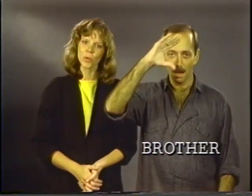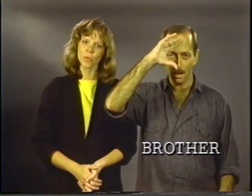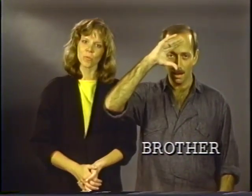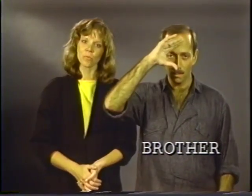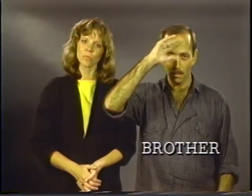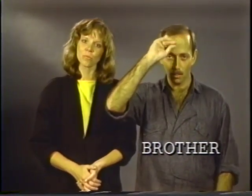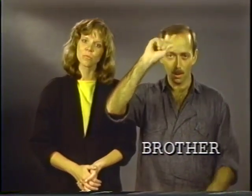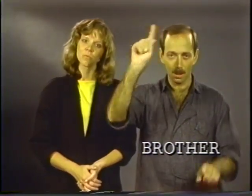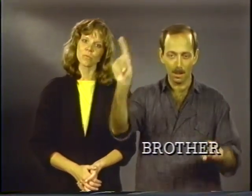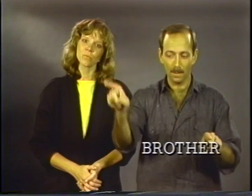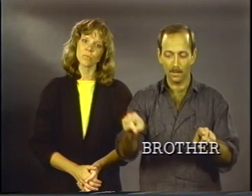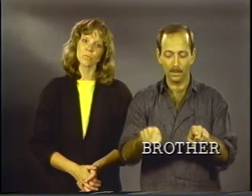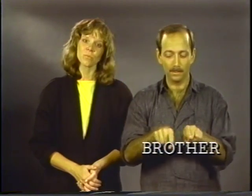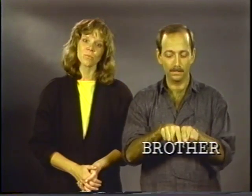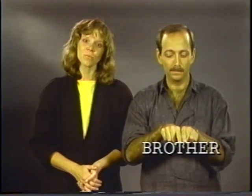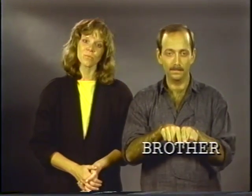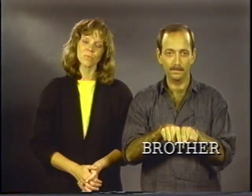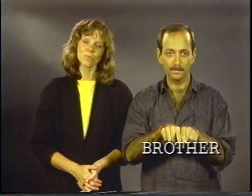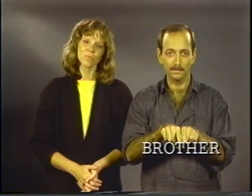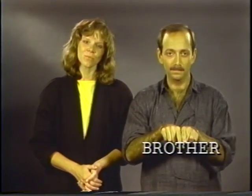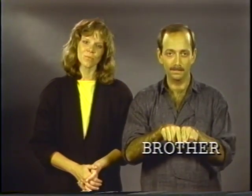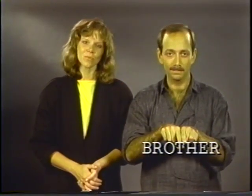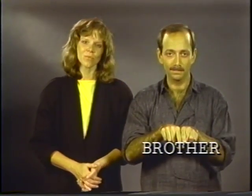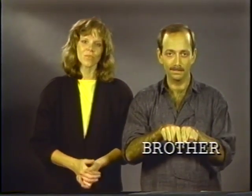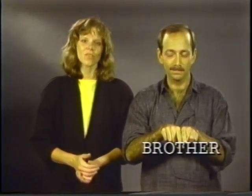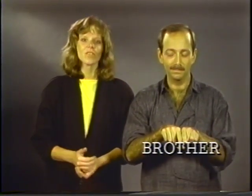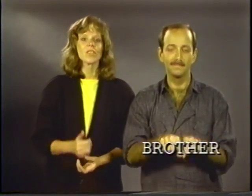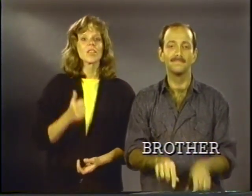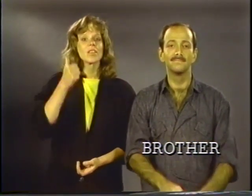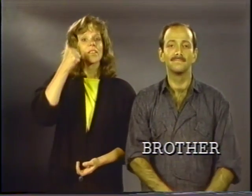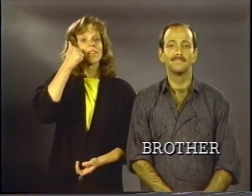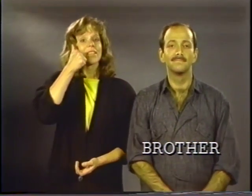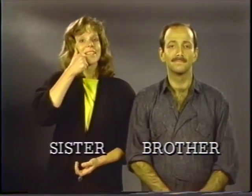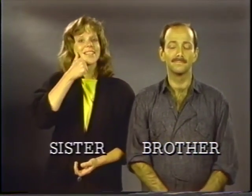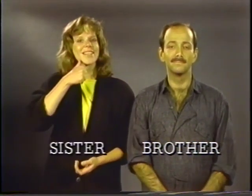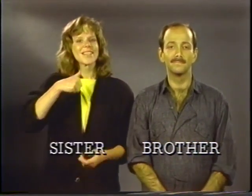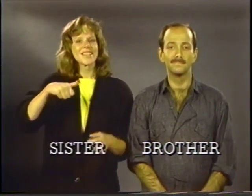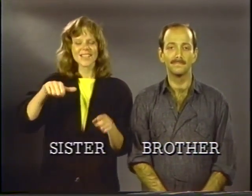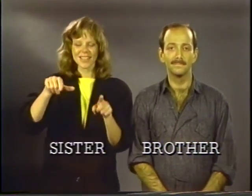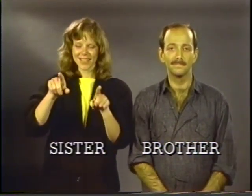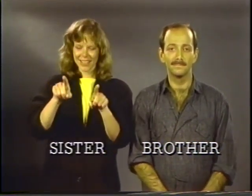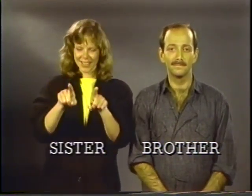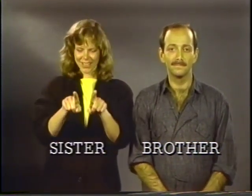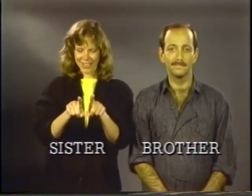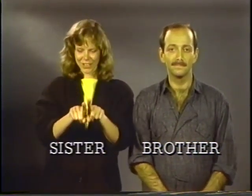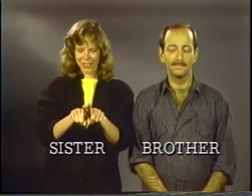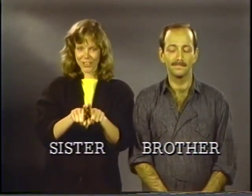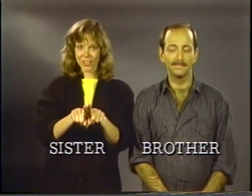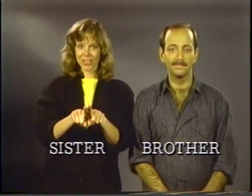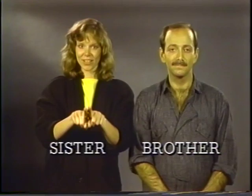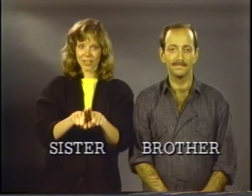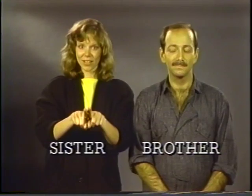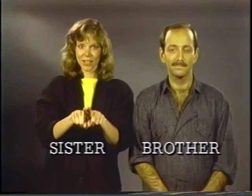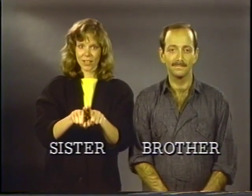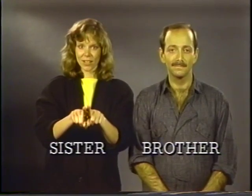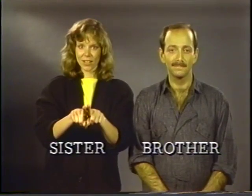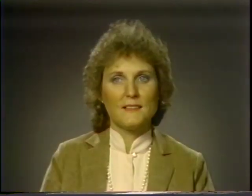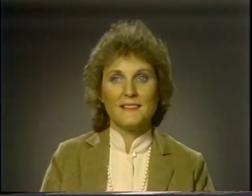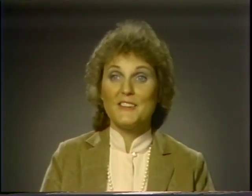boy plus same, meaning a boy in the same family. Sister, girl plus same. Do